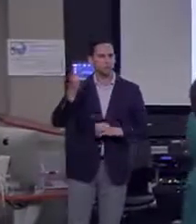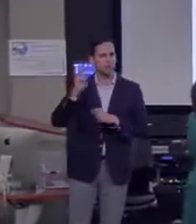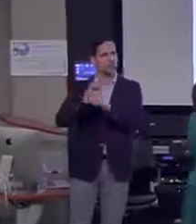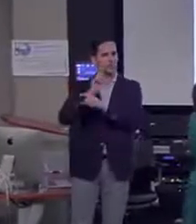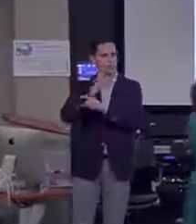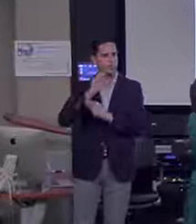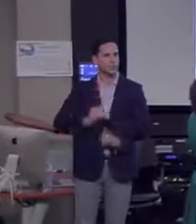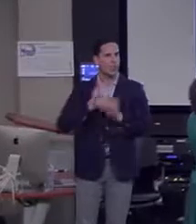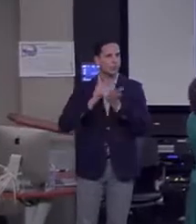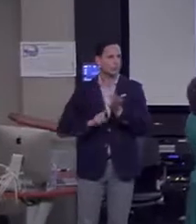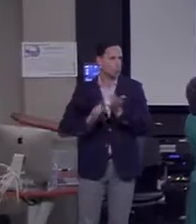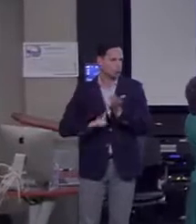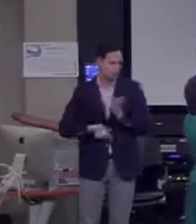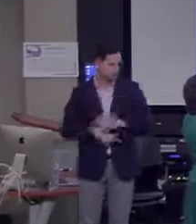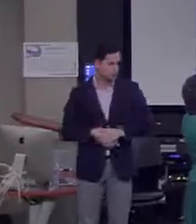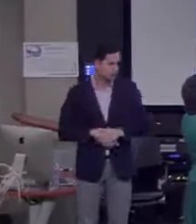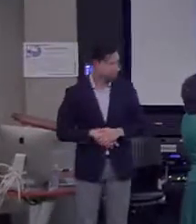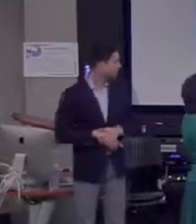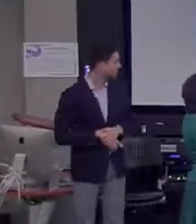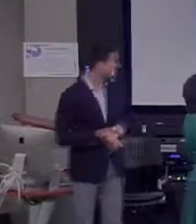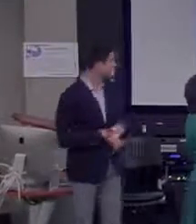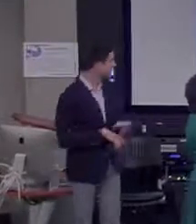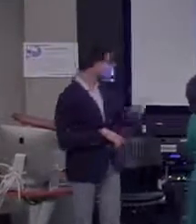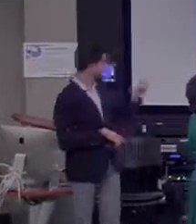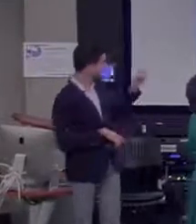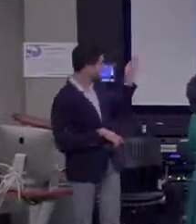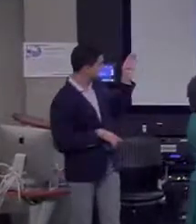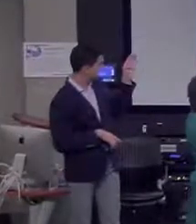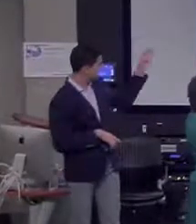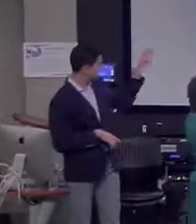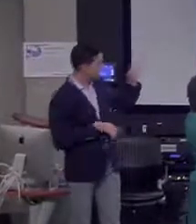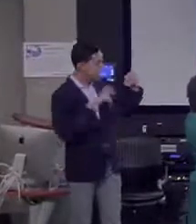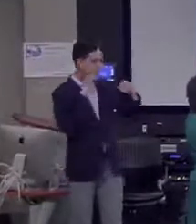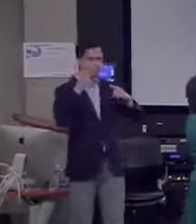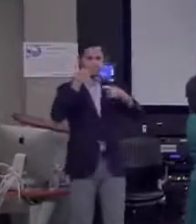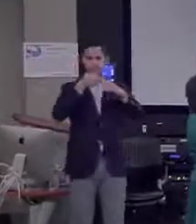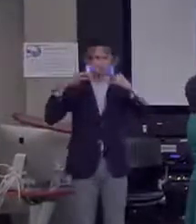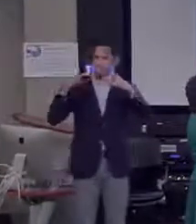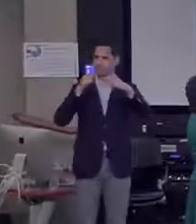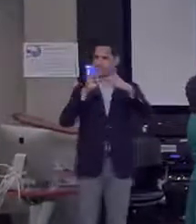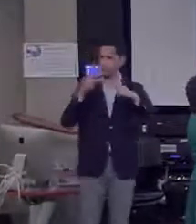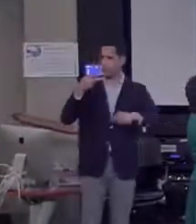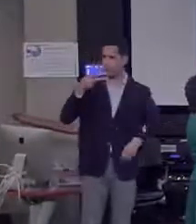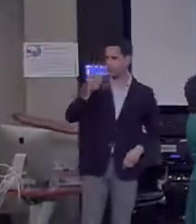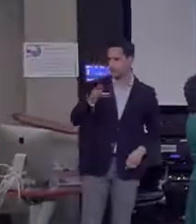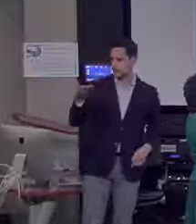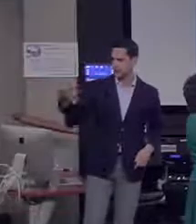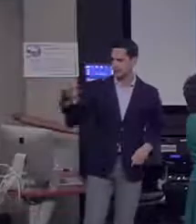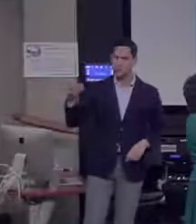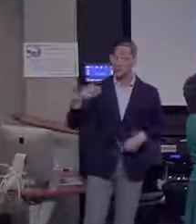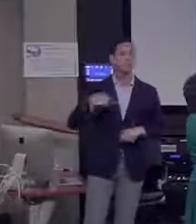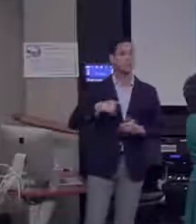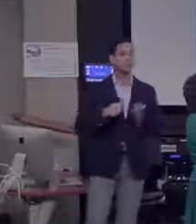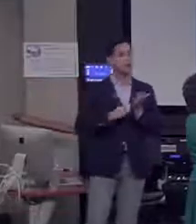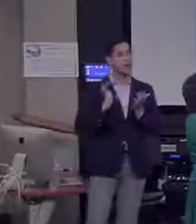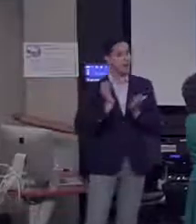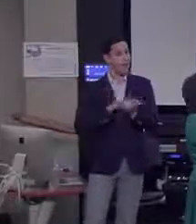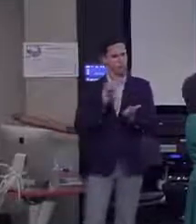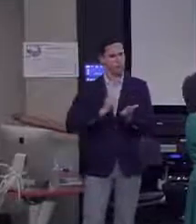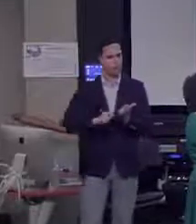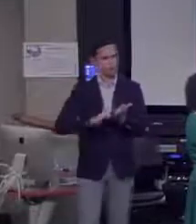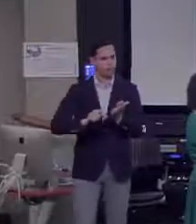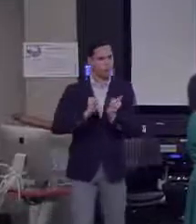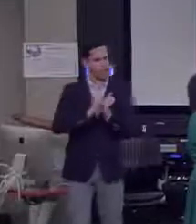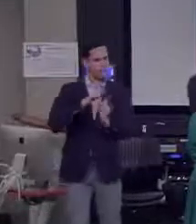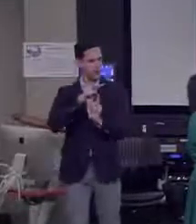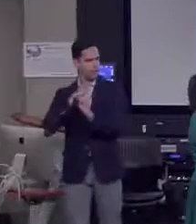quadrant. And in that quadrant, today, we'd like to show you what we've done, some work in language and literacy, but